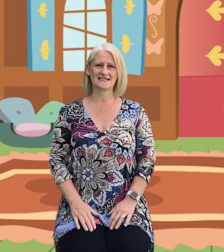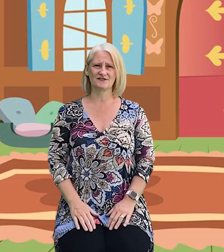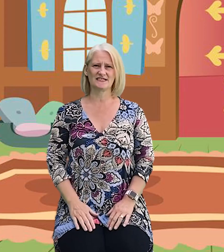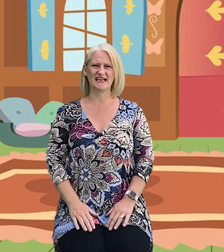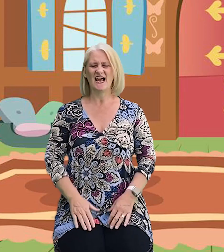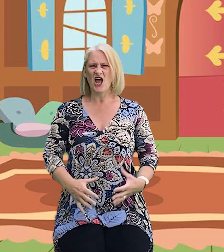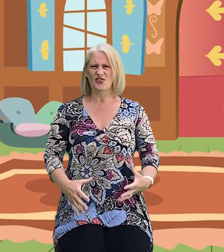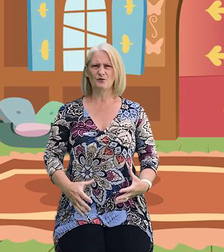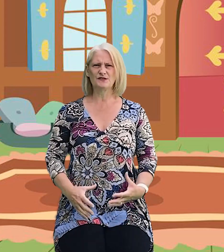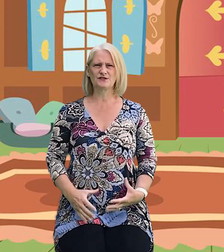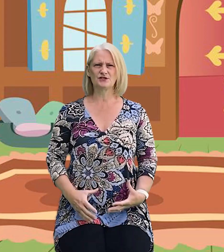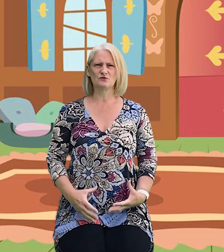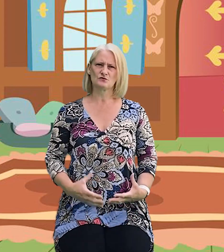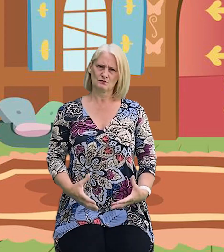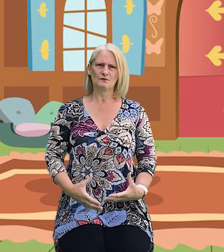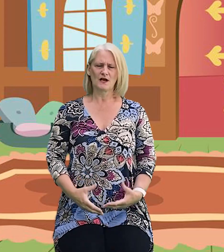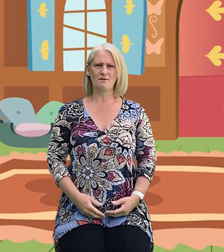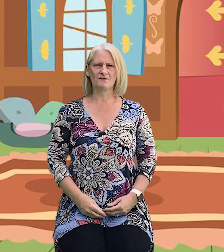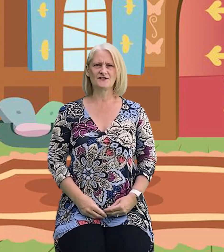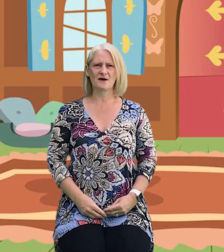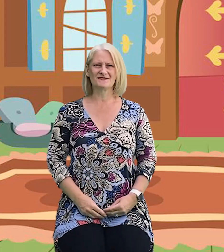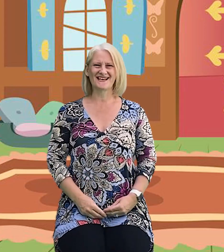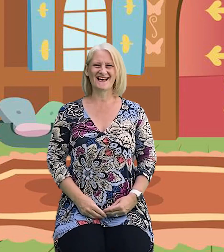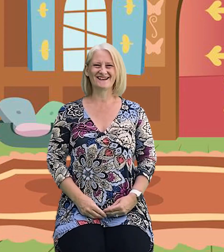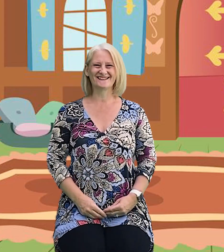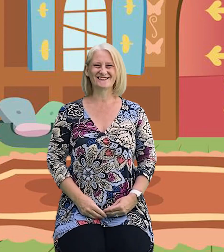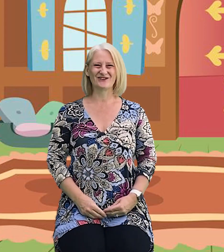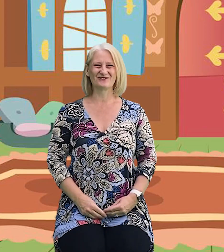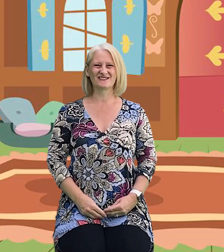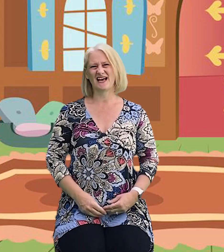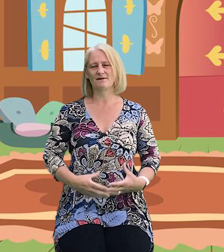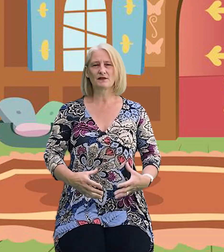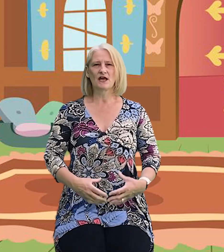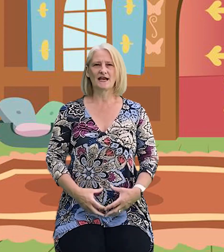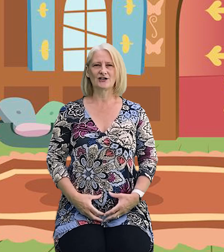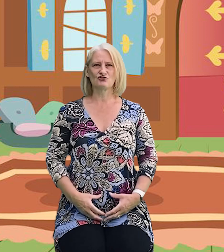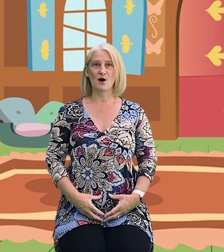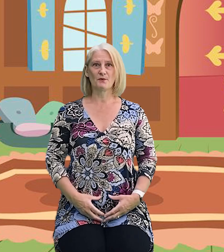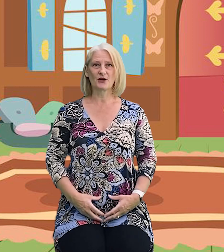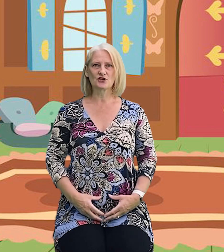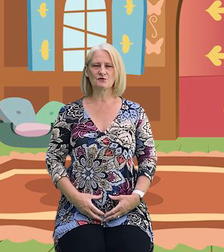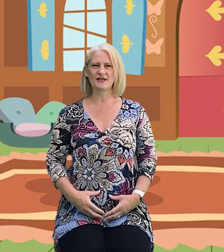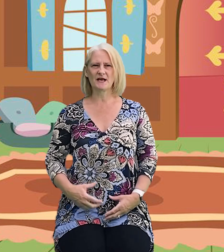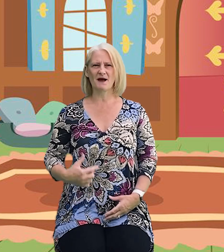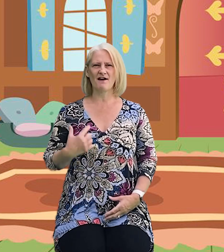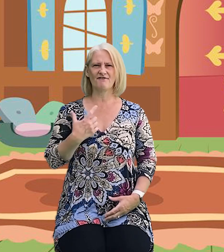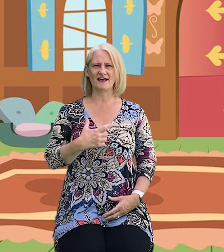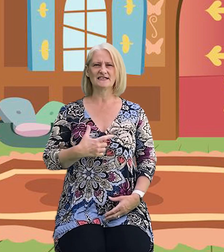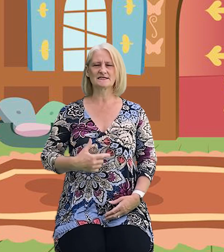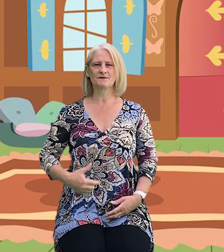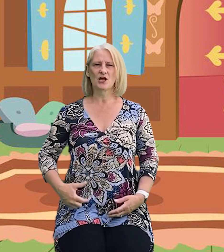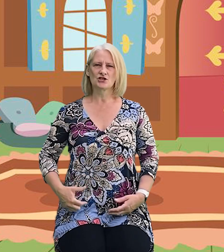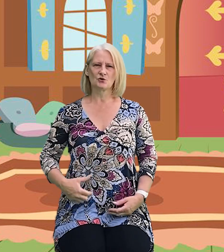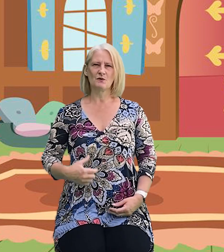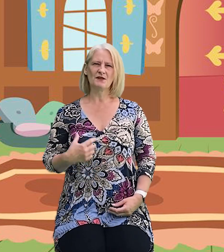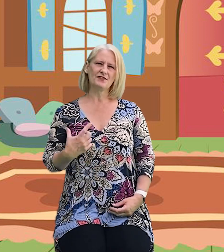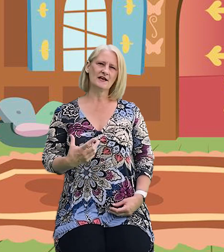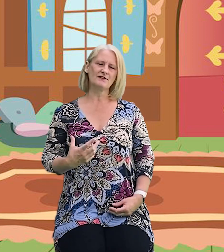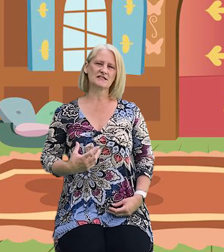activity that we do a couple of times in our songs, in our drama. We're going to think about our face. So when we think of an